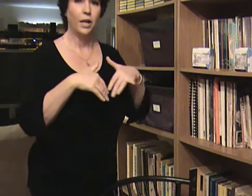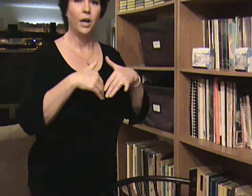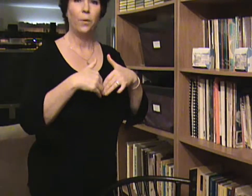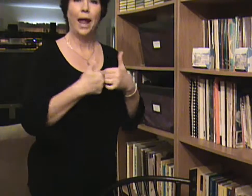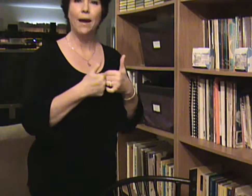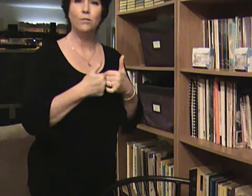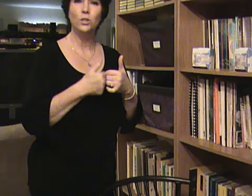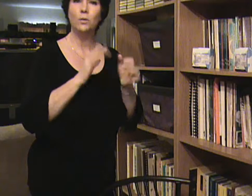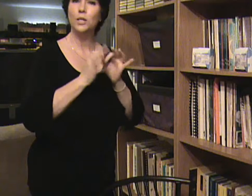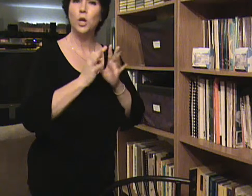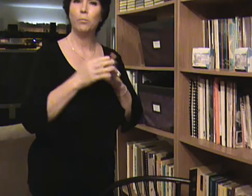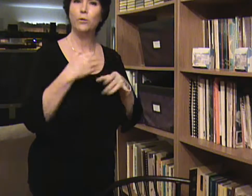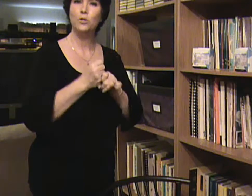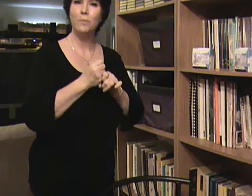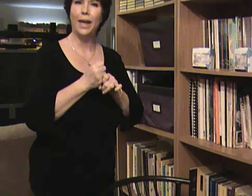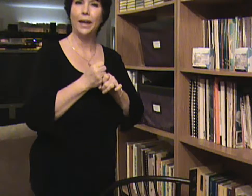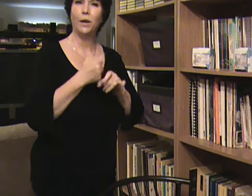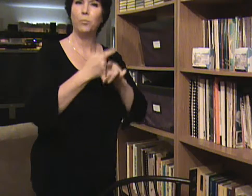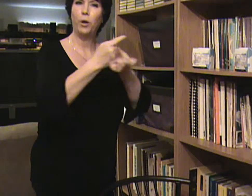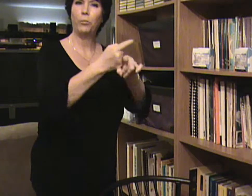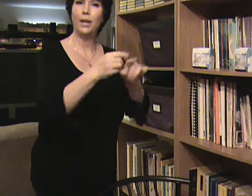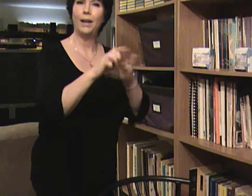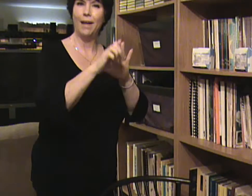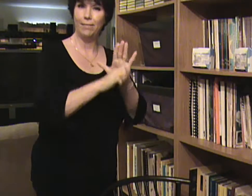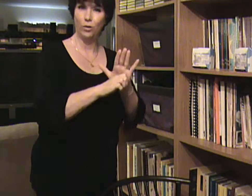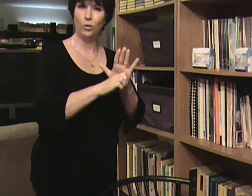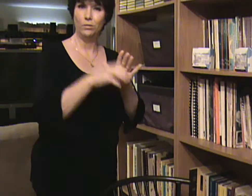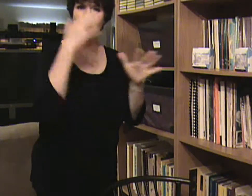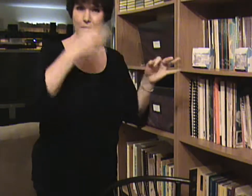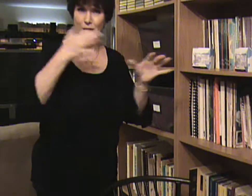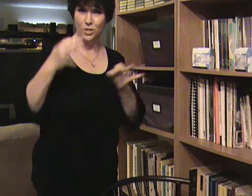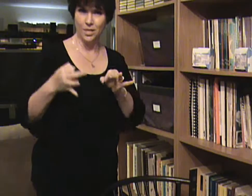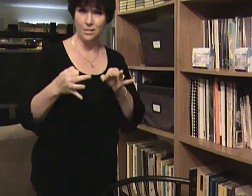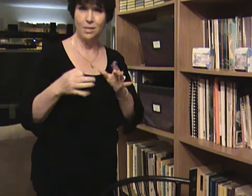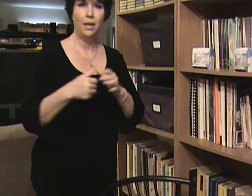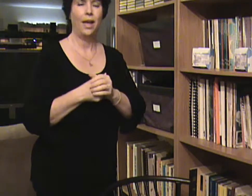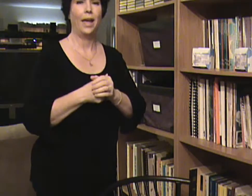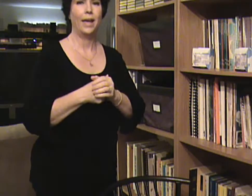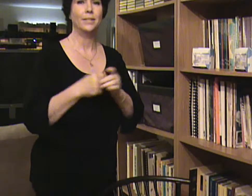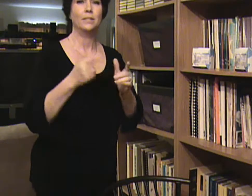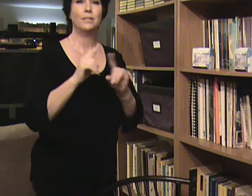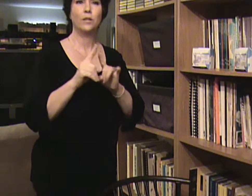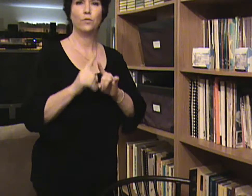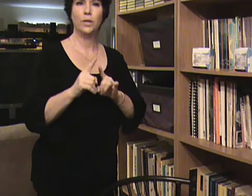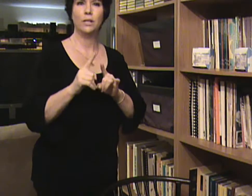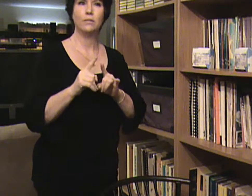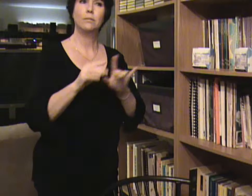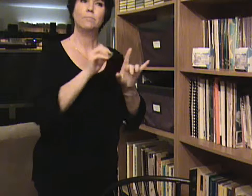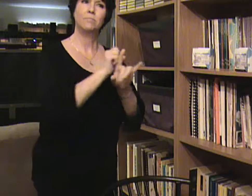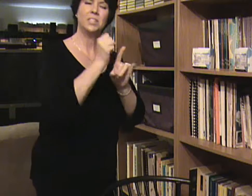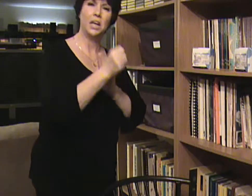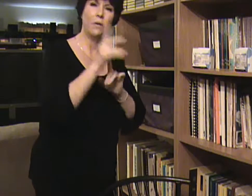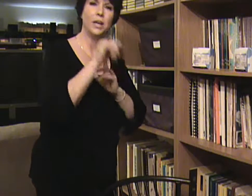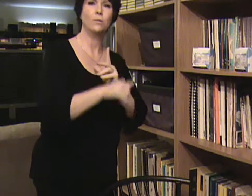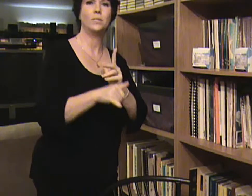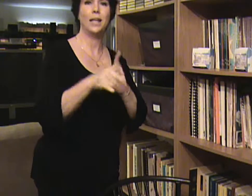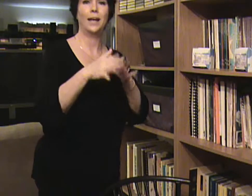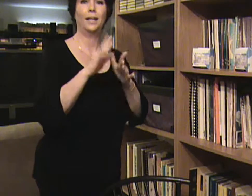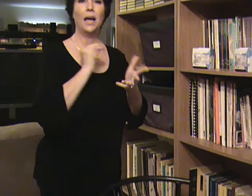know, how do interpreters make appropriate ethical decisions, and different scenarios that allow